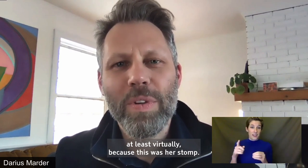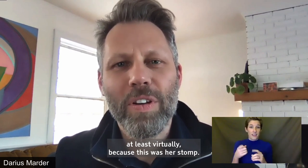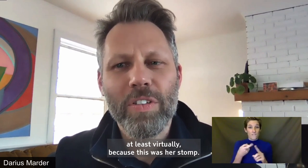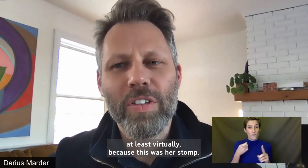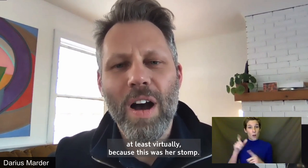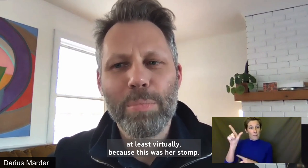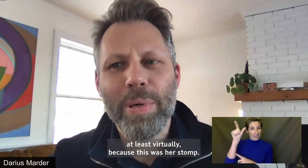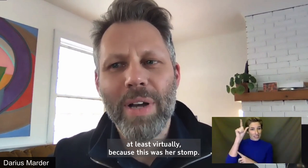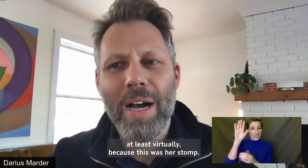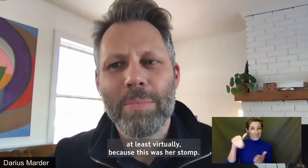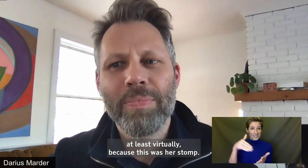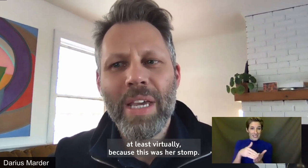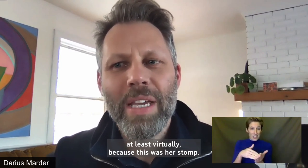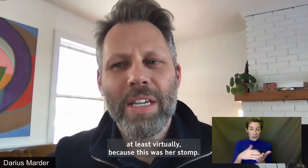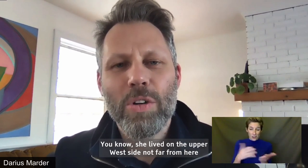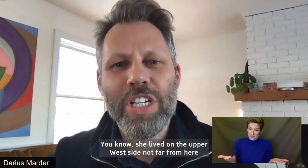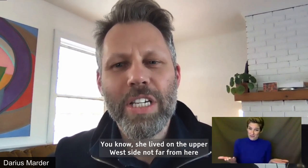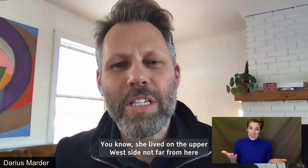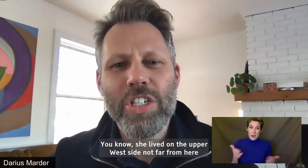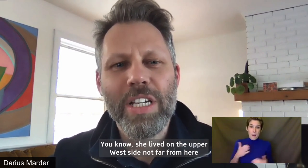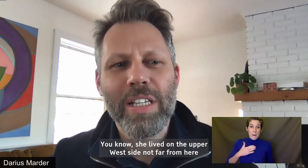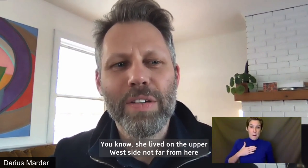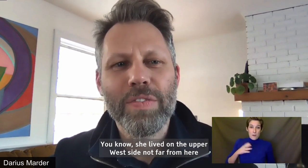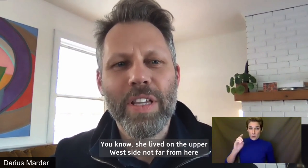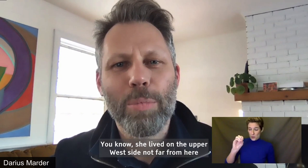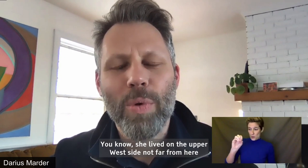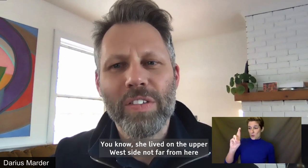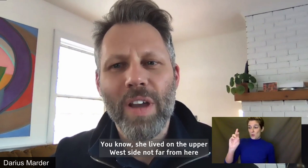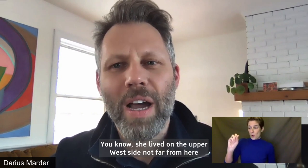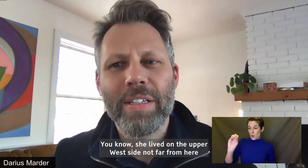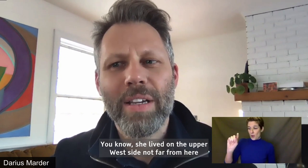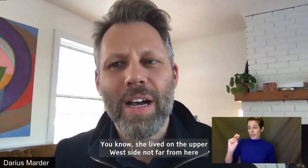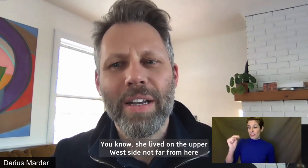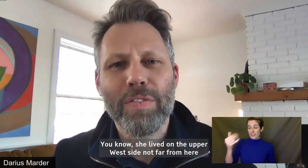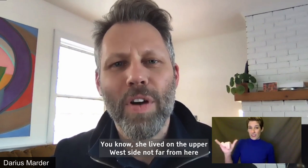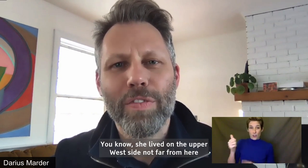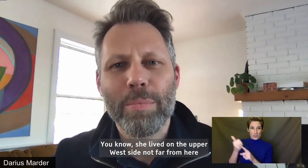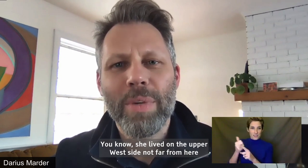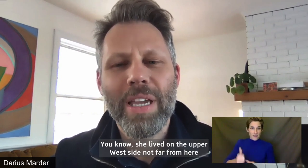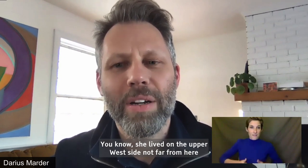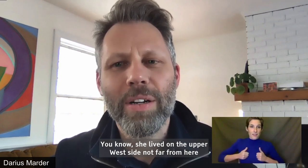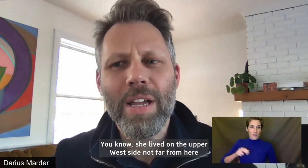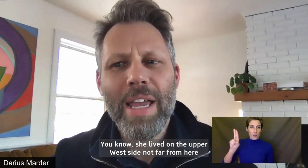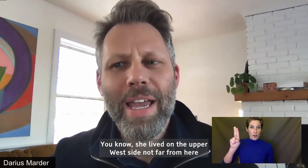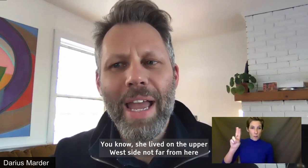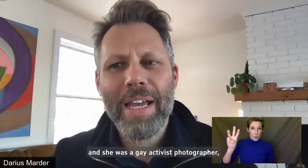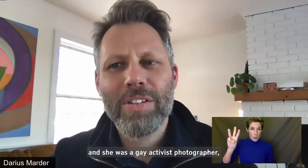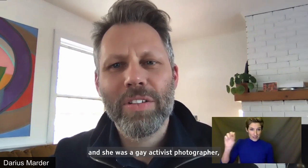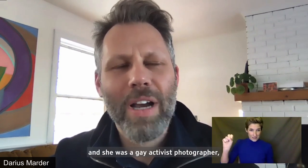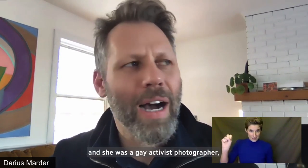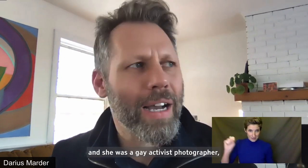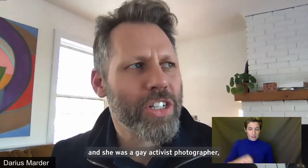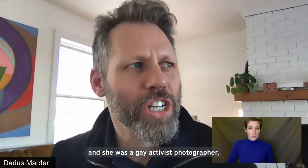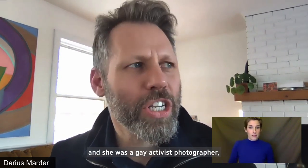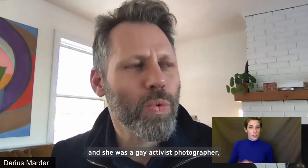because this was her stomp. You know, she lived on the Upper West Side, not far from here,